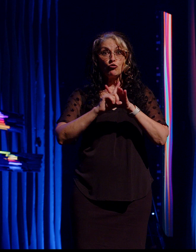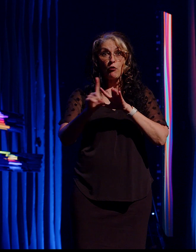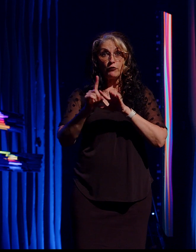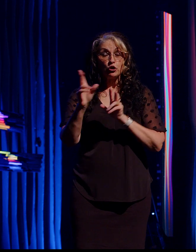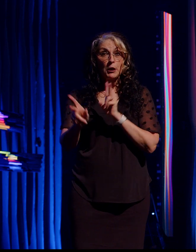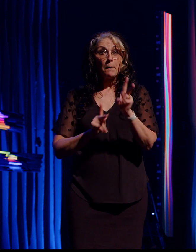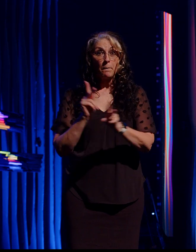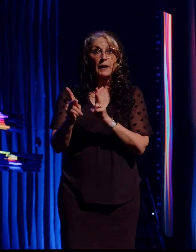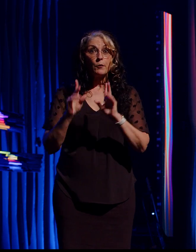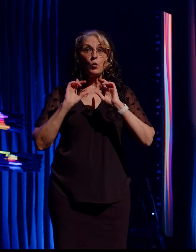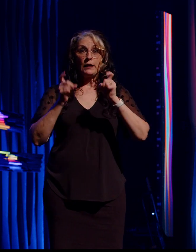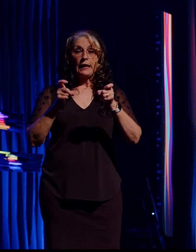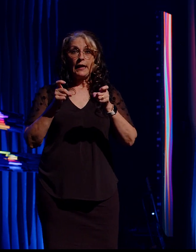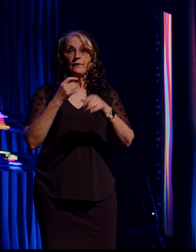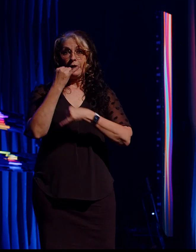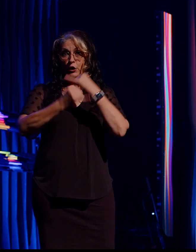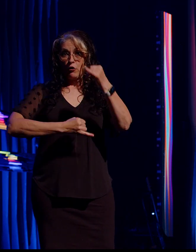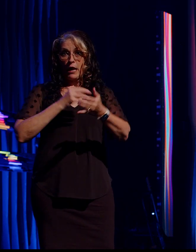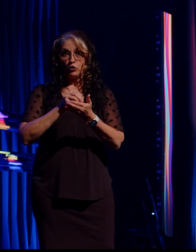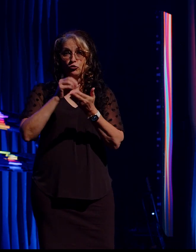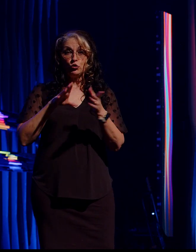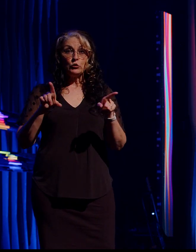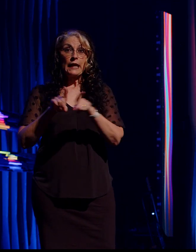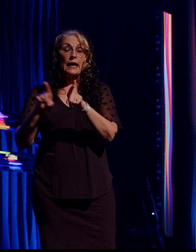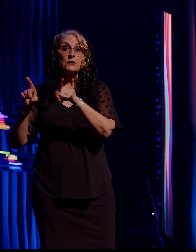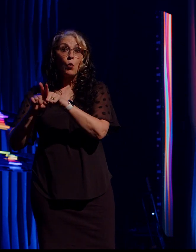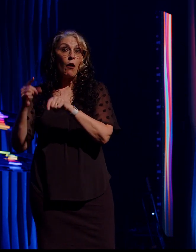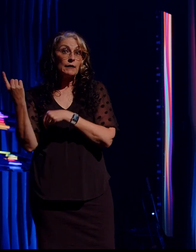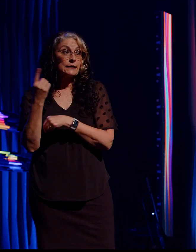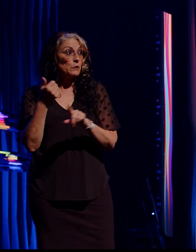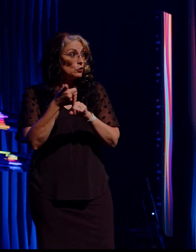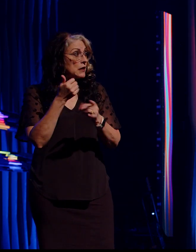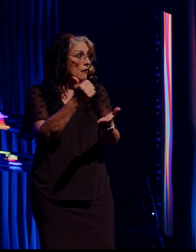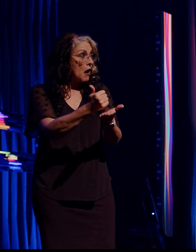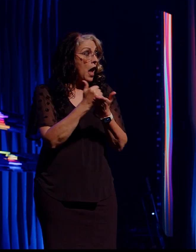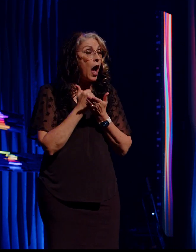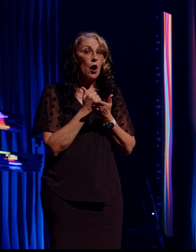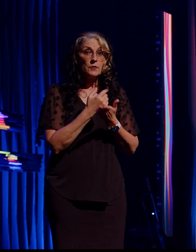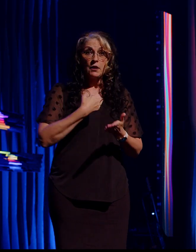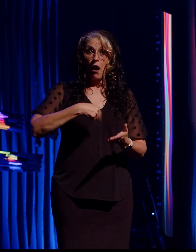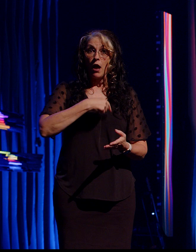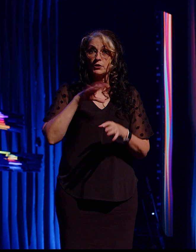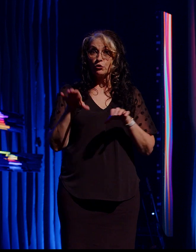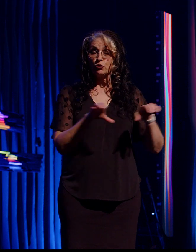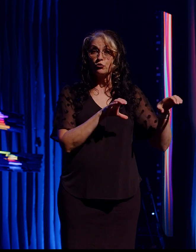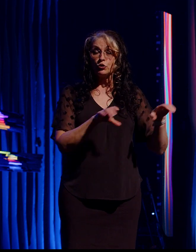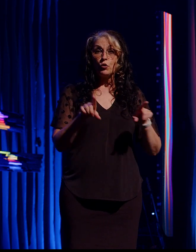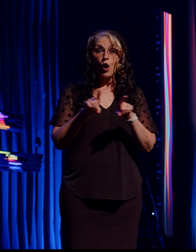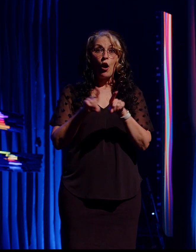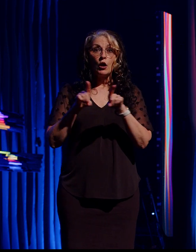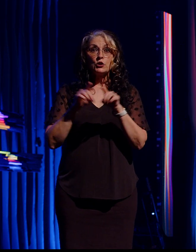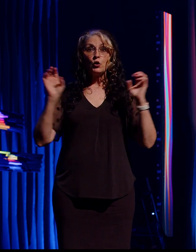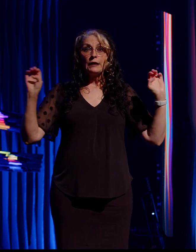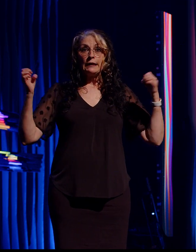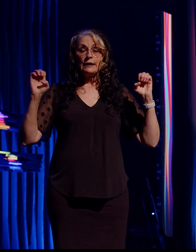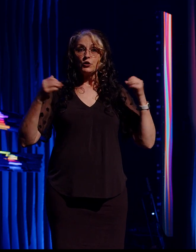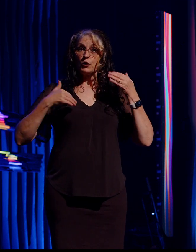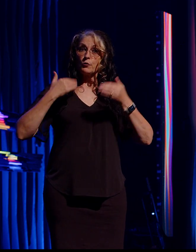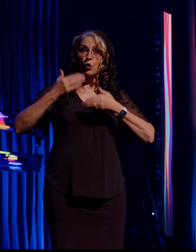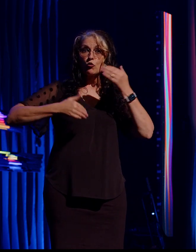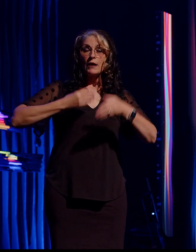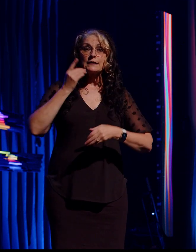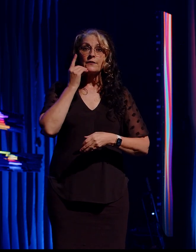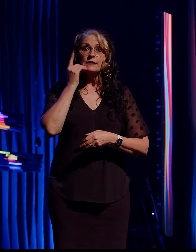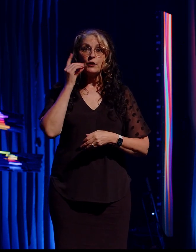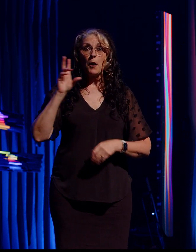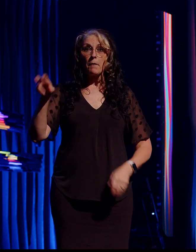refugees, students, international students as well. That's something that you helped us do. We also did an Easter progressive dinner where we had